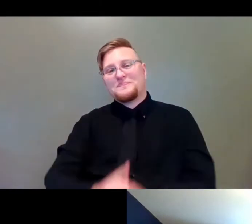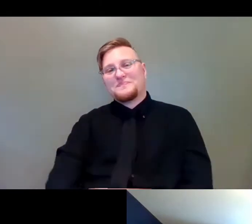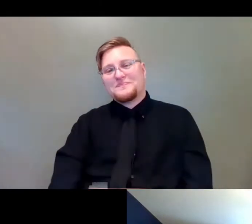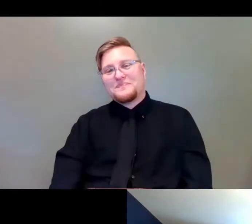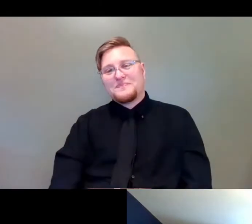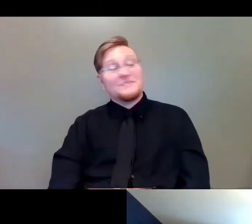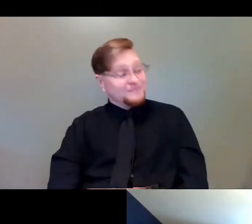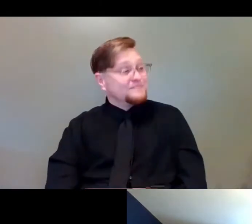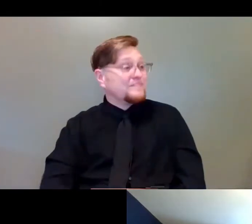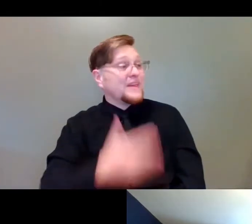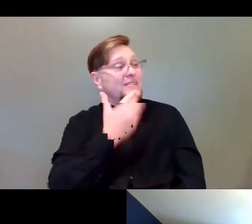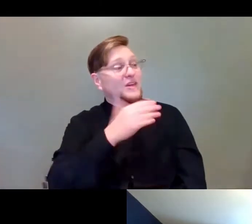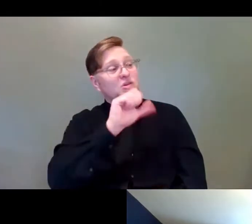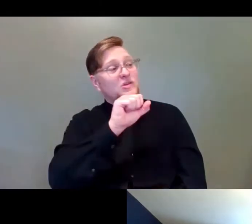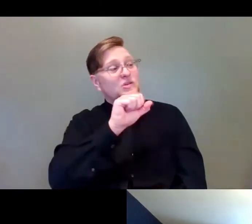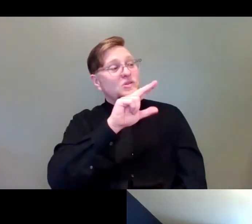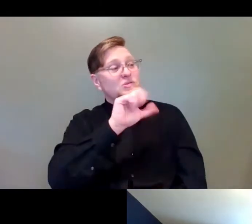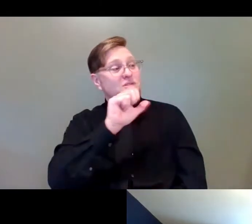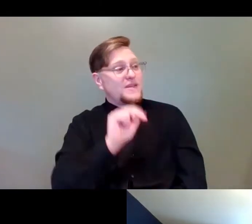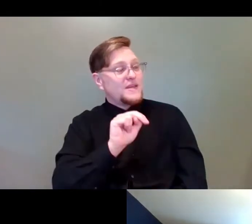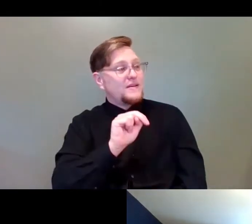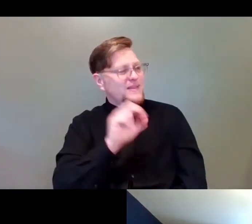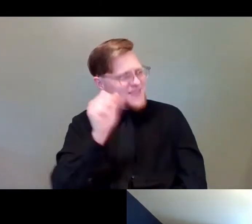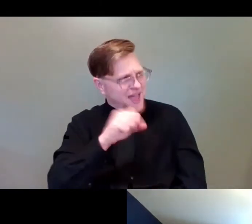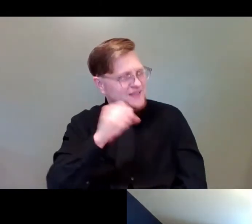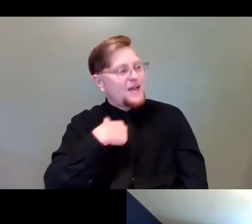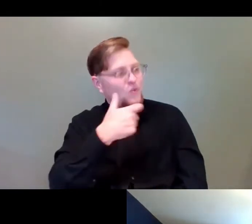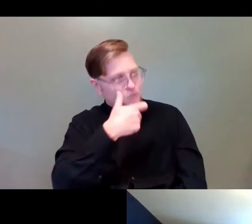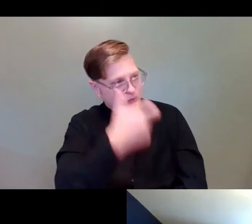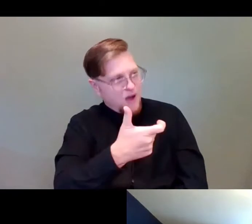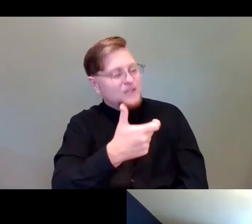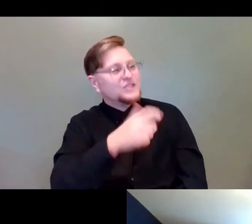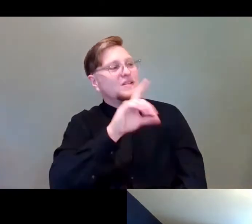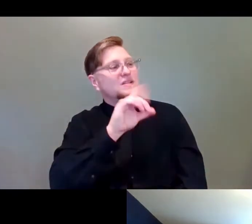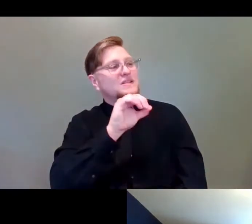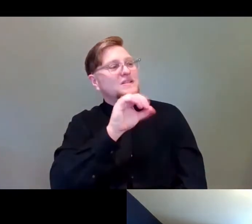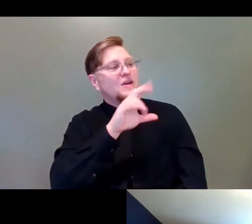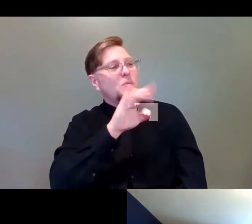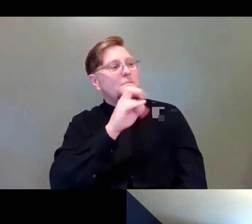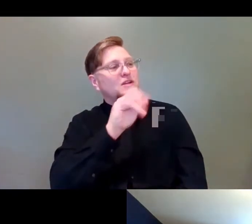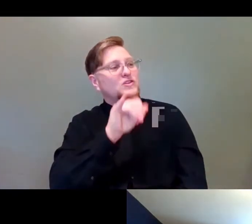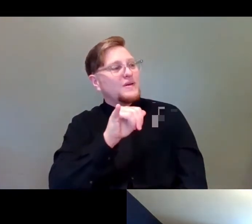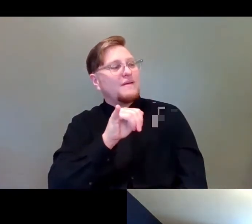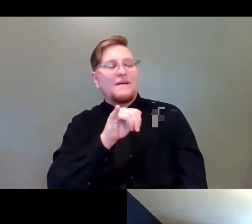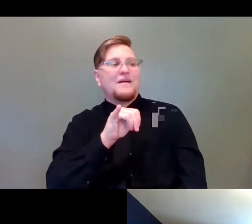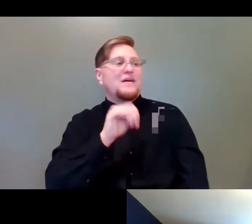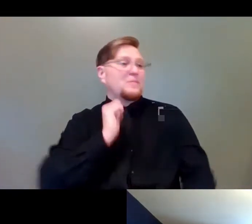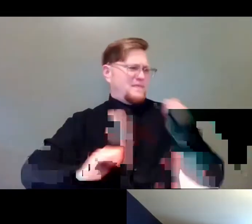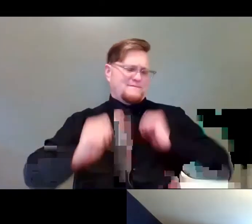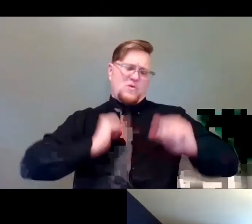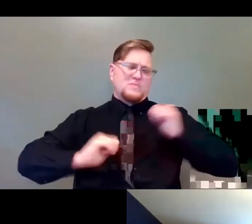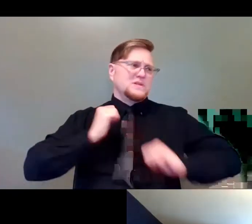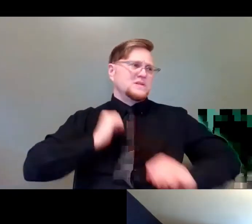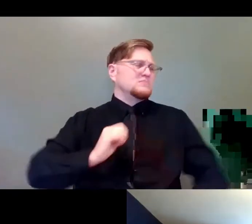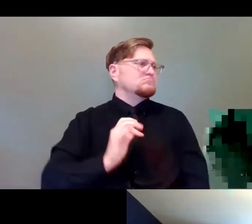Well, thank you, Susan. And I want to say I found it a very powerful documentary, video performance as well.